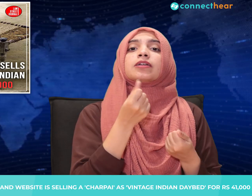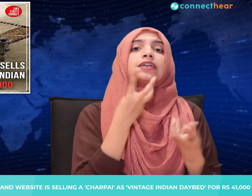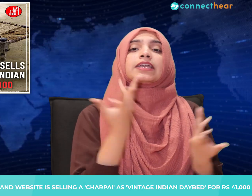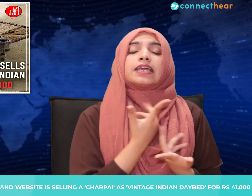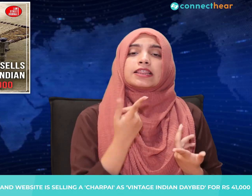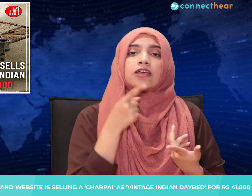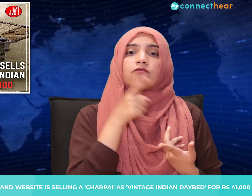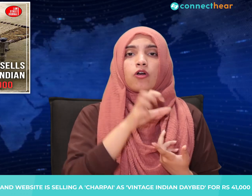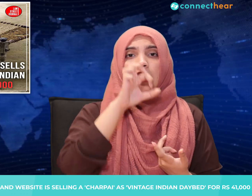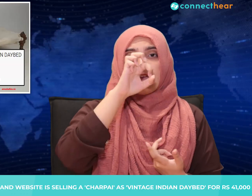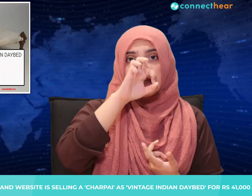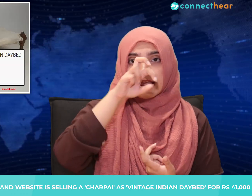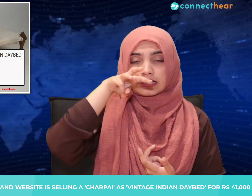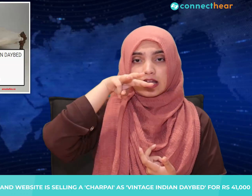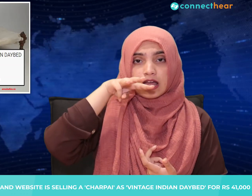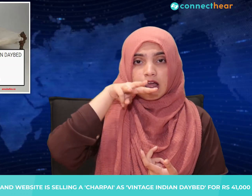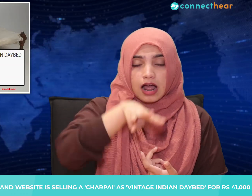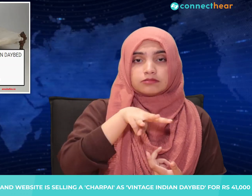Zealand dollars or